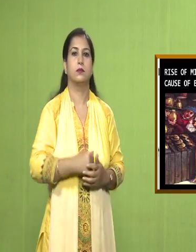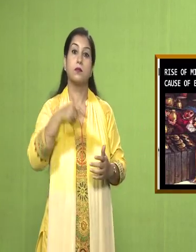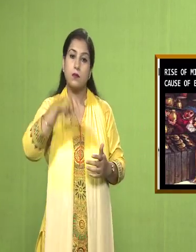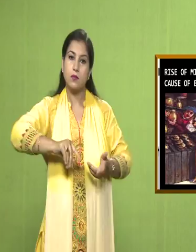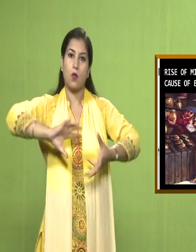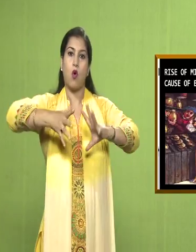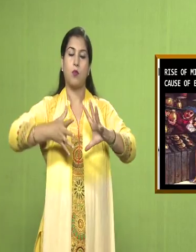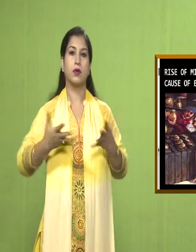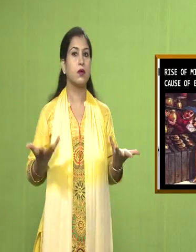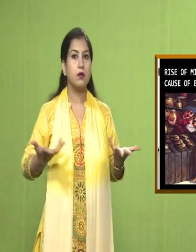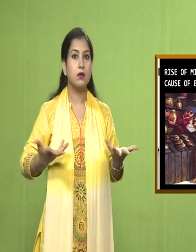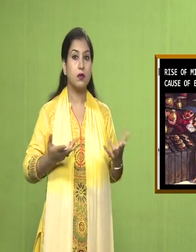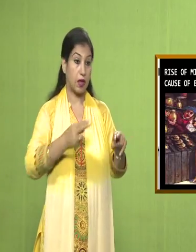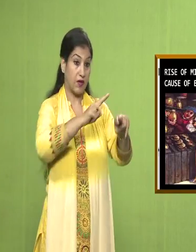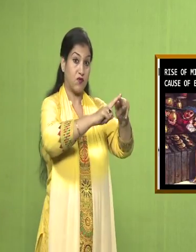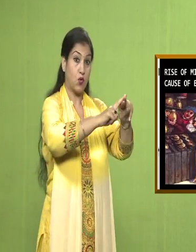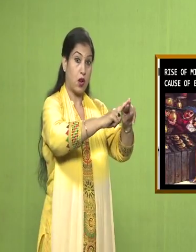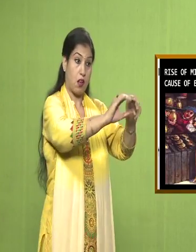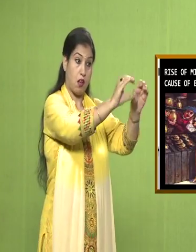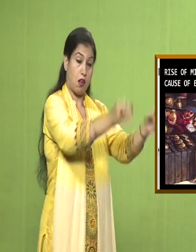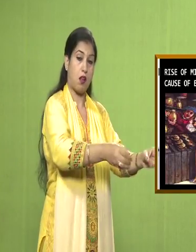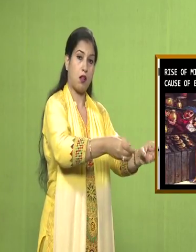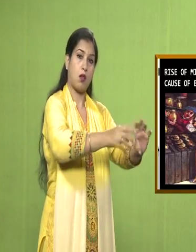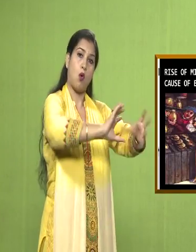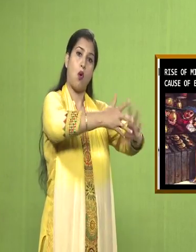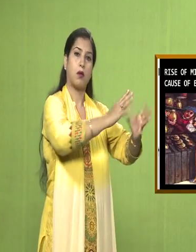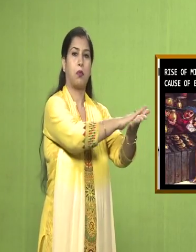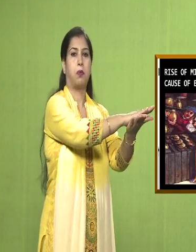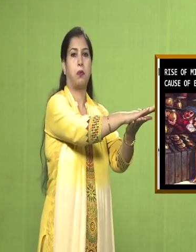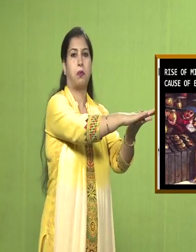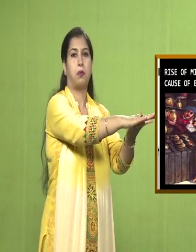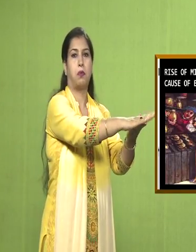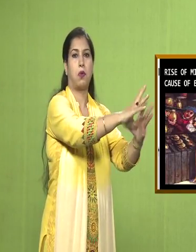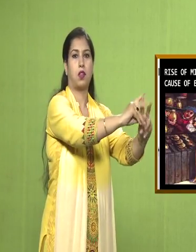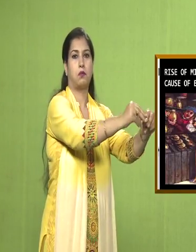Therefore, the need of feudal lords was ended,